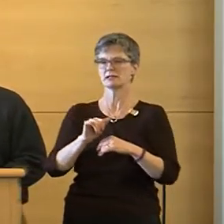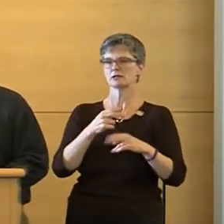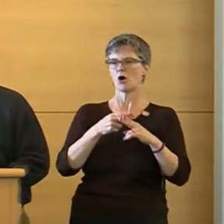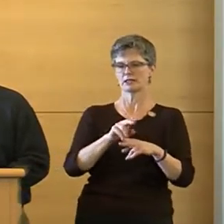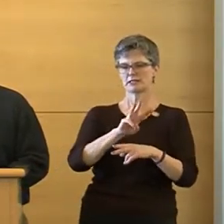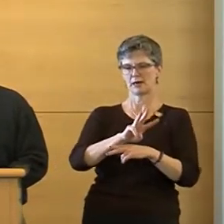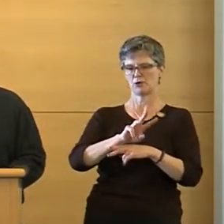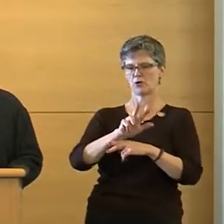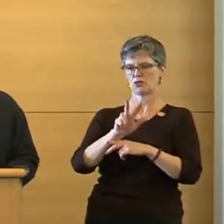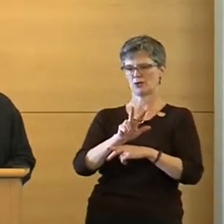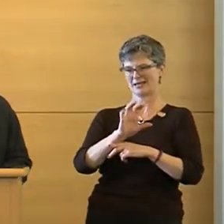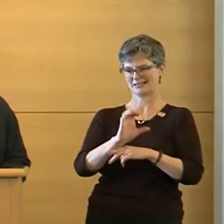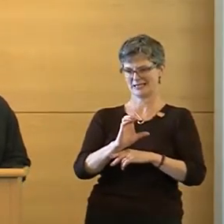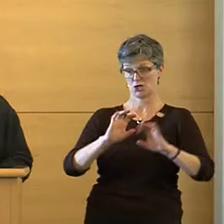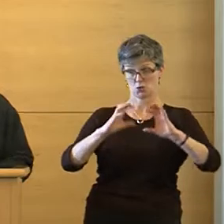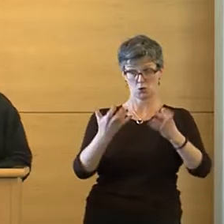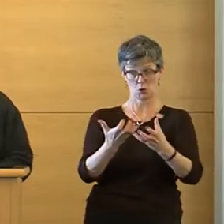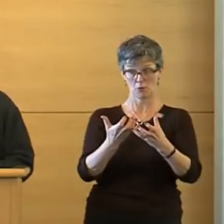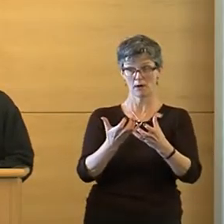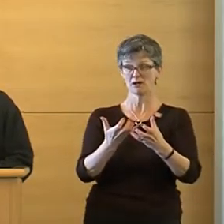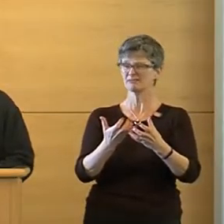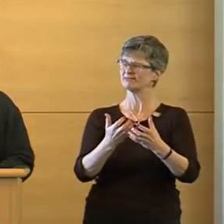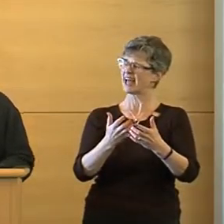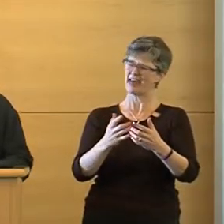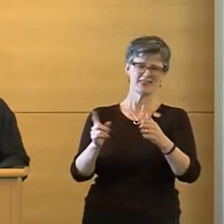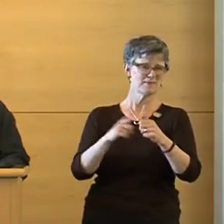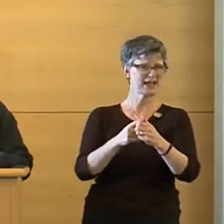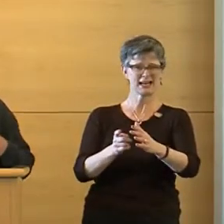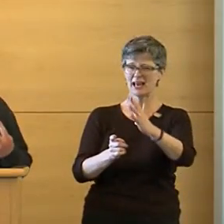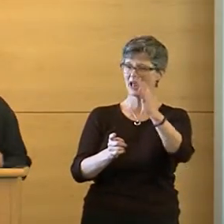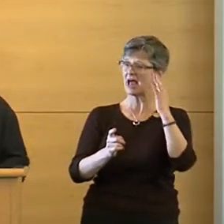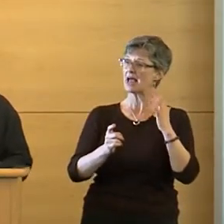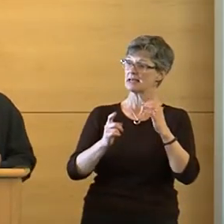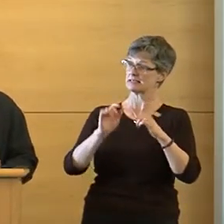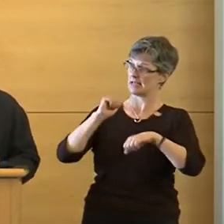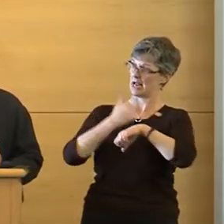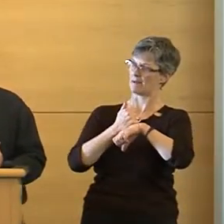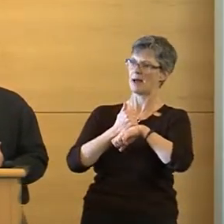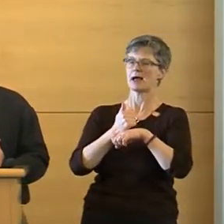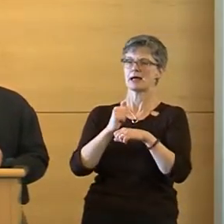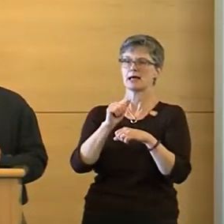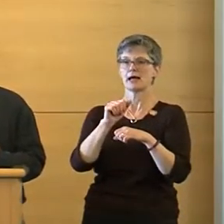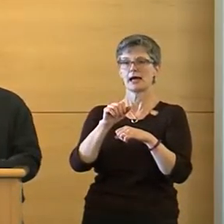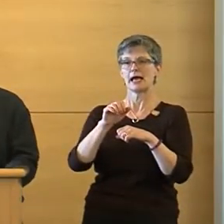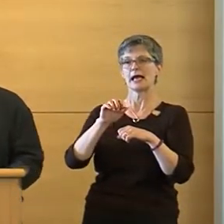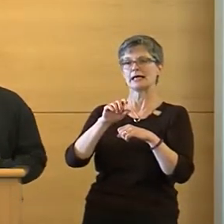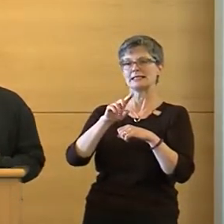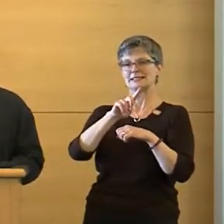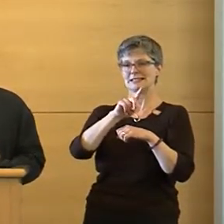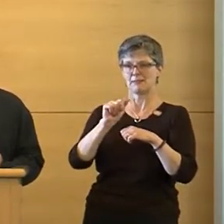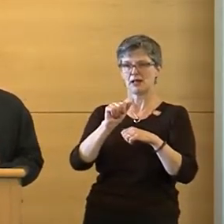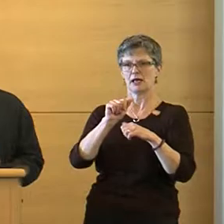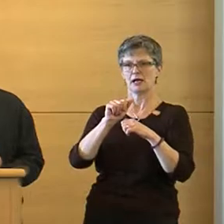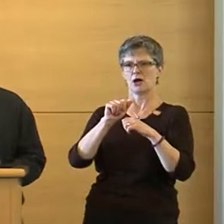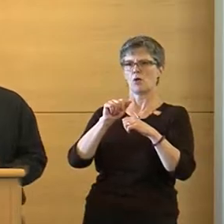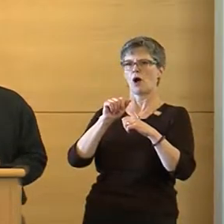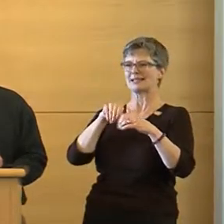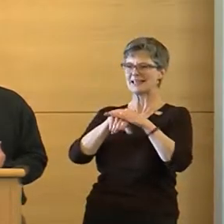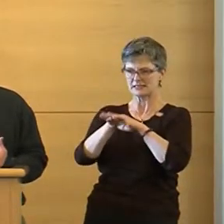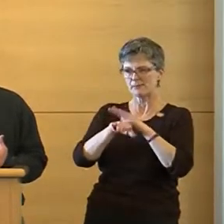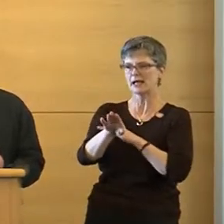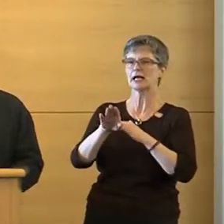down barriers. But they also recognized that it had the potential to introduce new barriers. And so very early on in